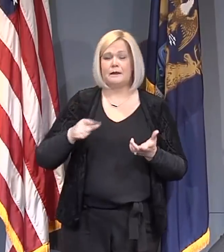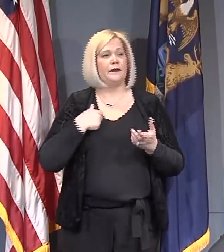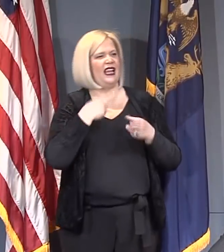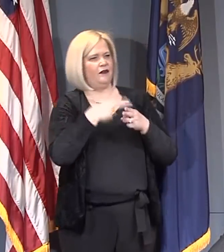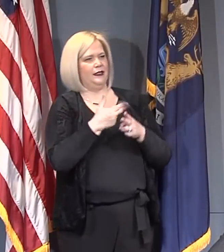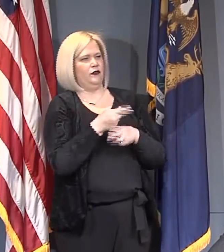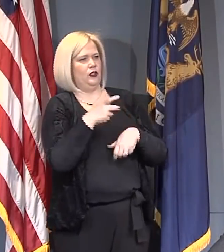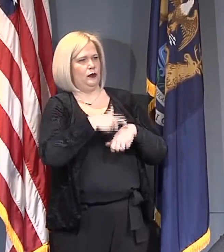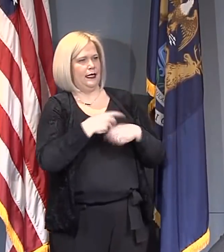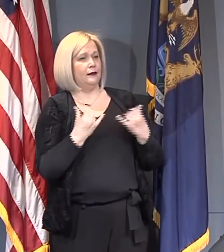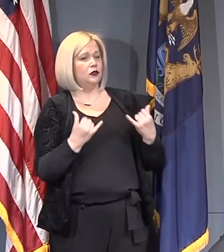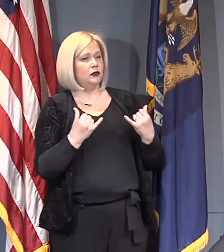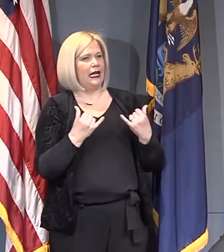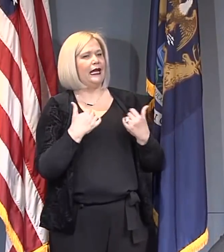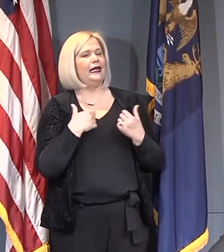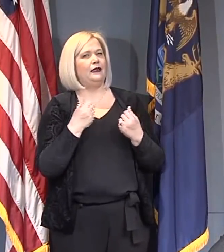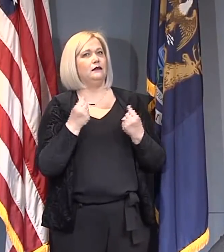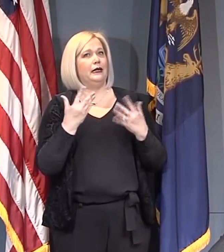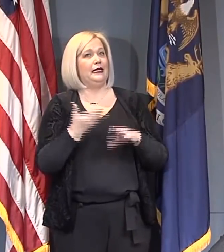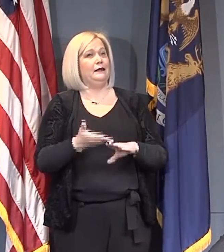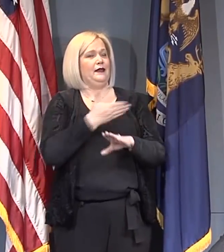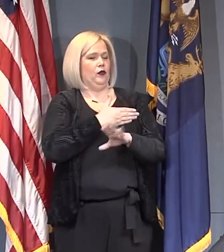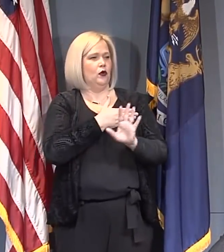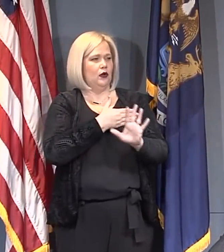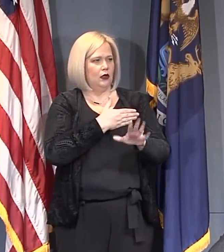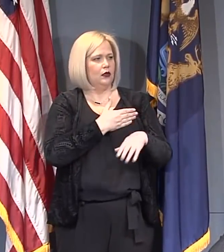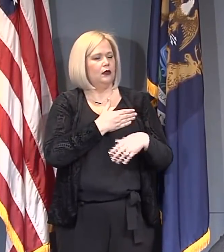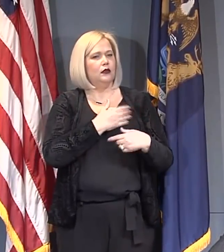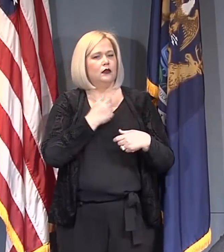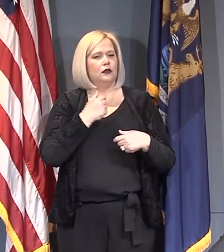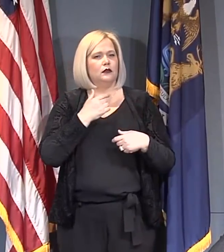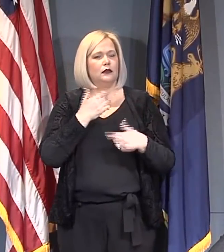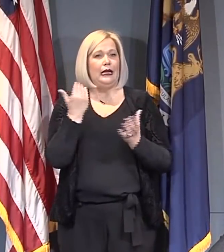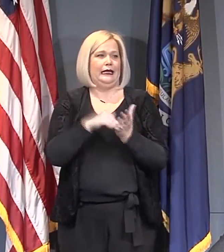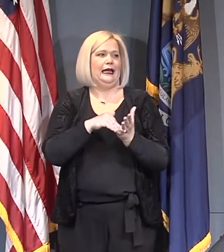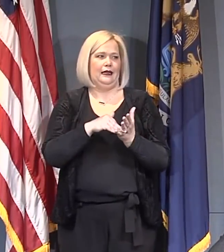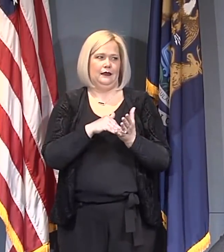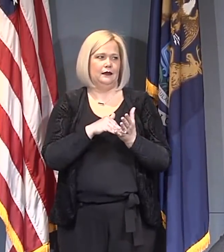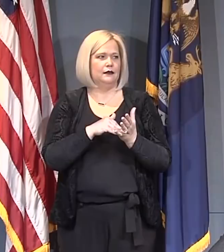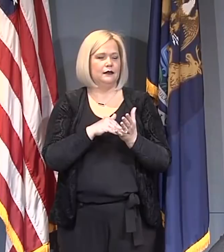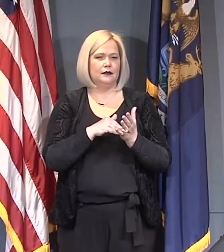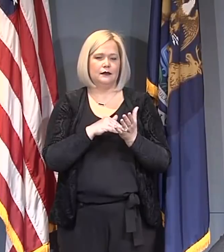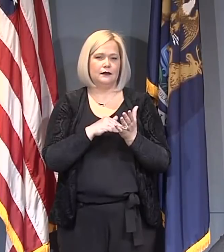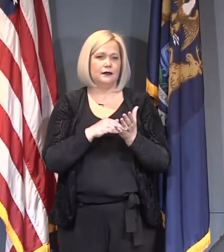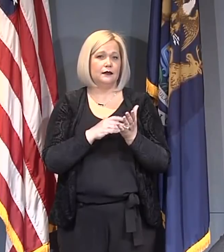times today and many before, I think that it's going to be really important that we are